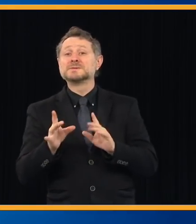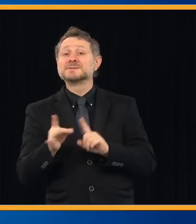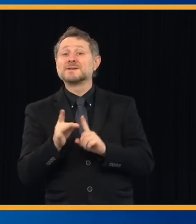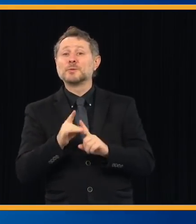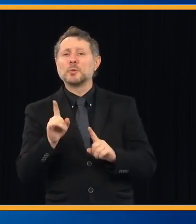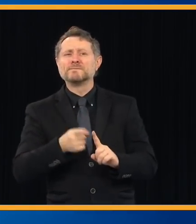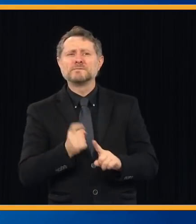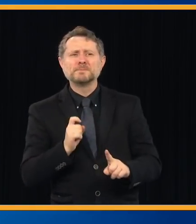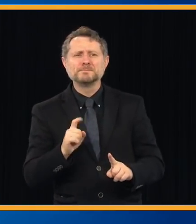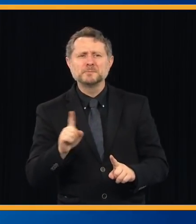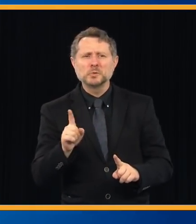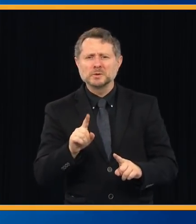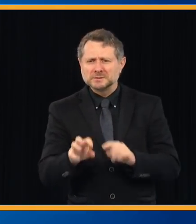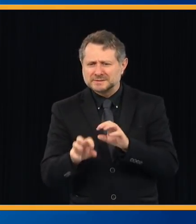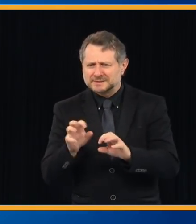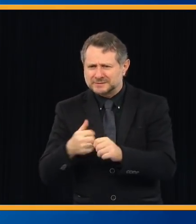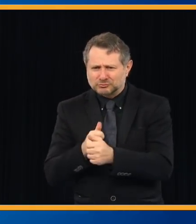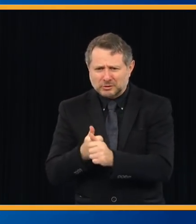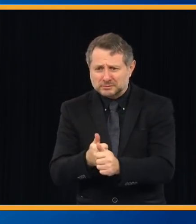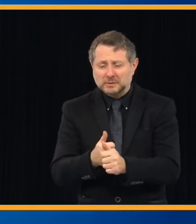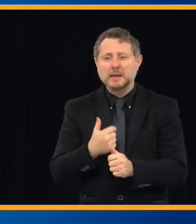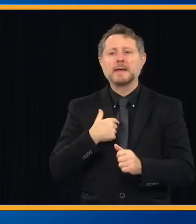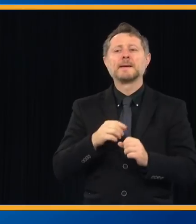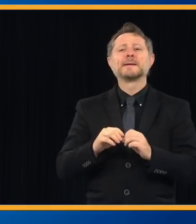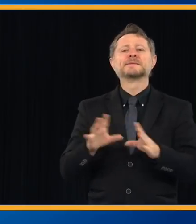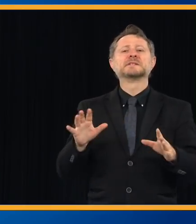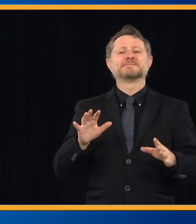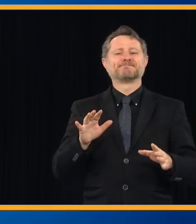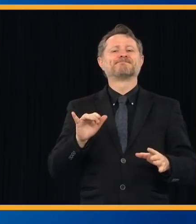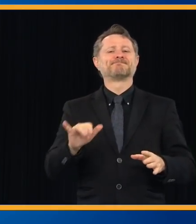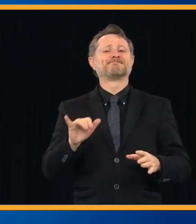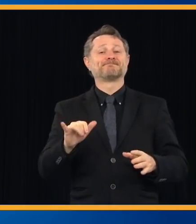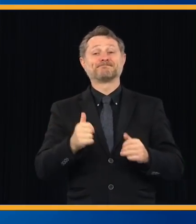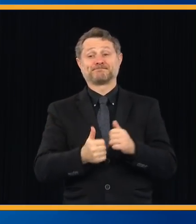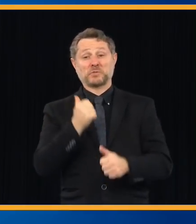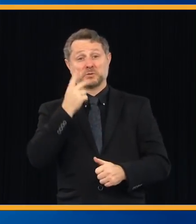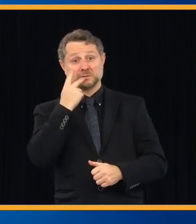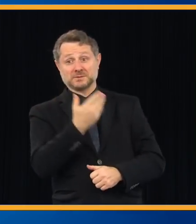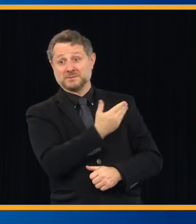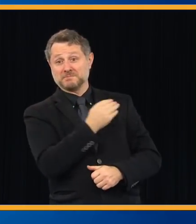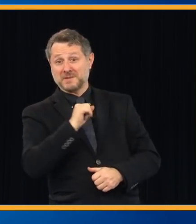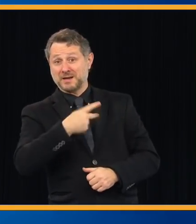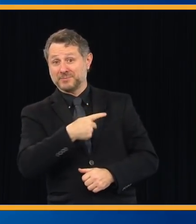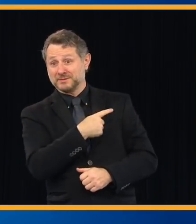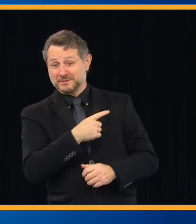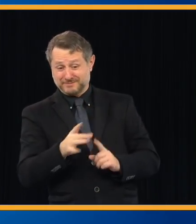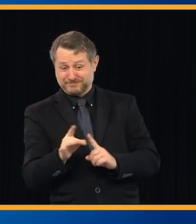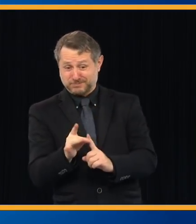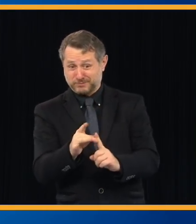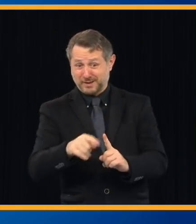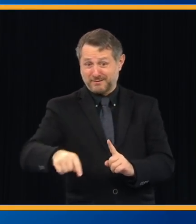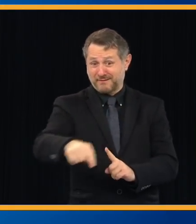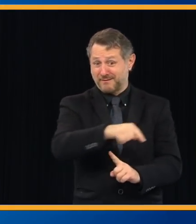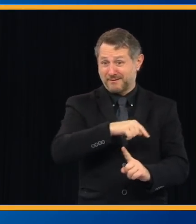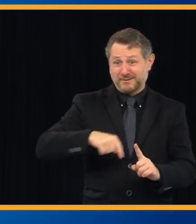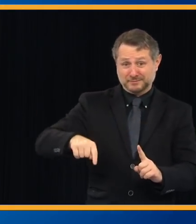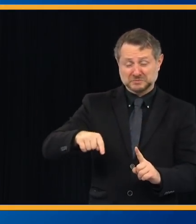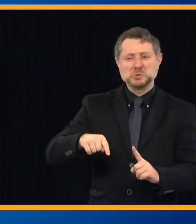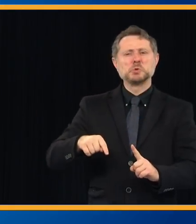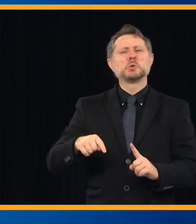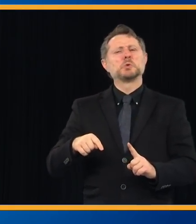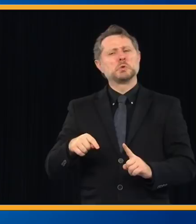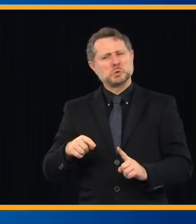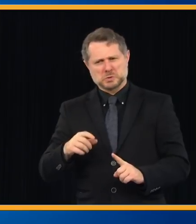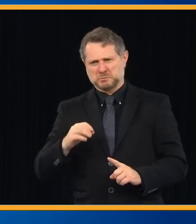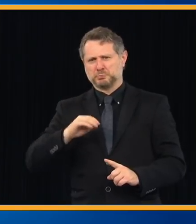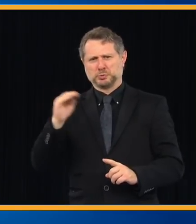state, it's clear that a majority of the new cases and a disproportionate number are